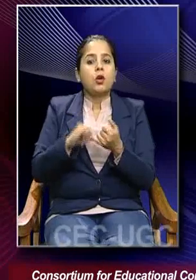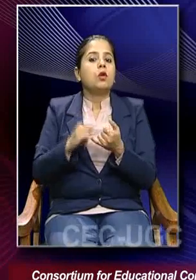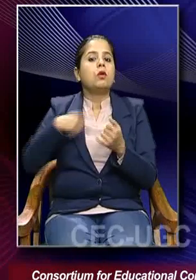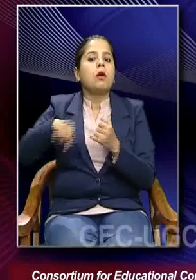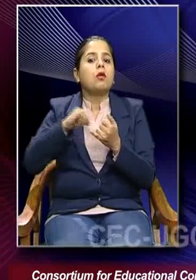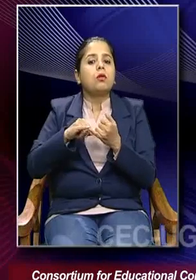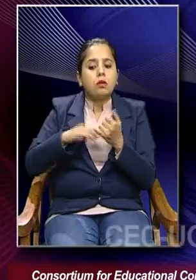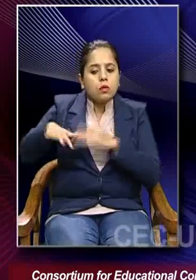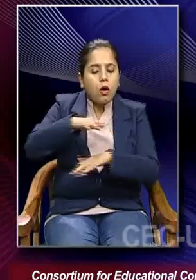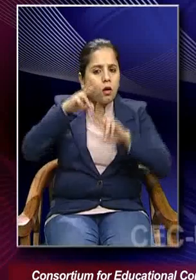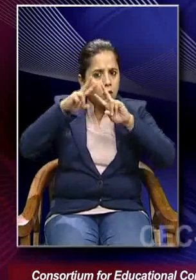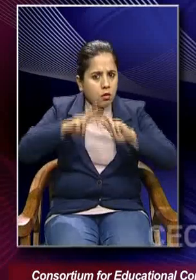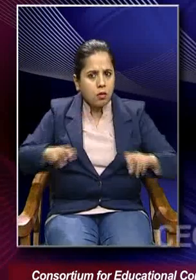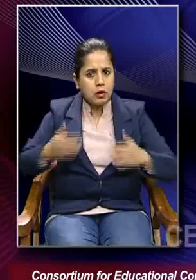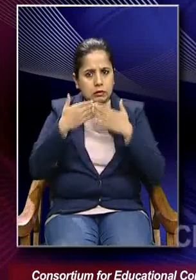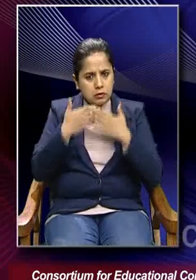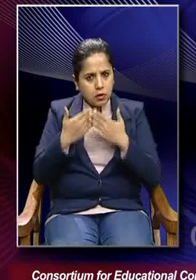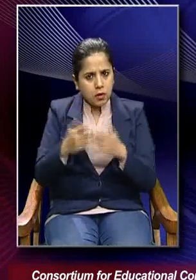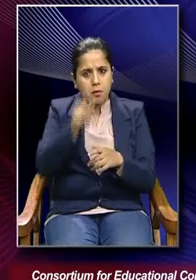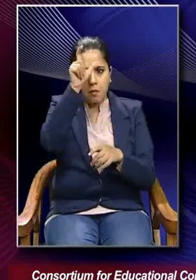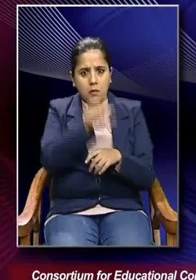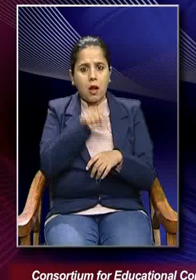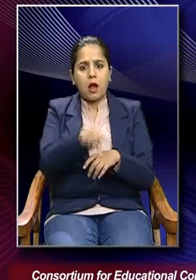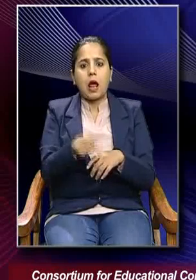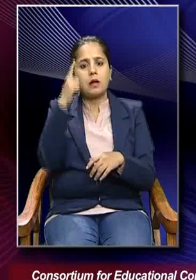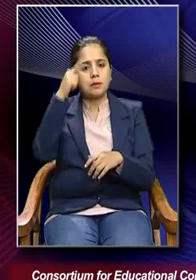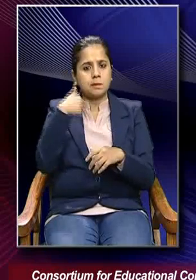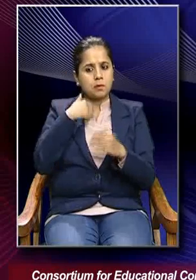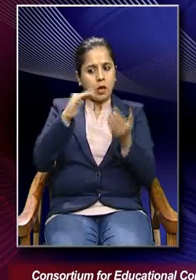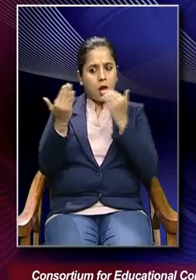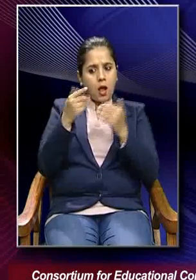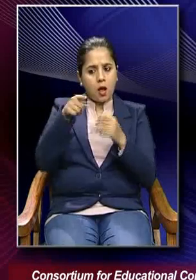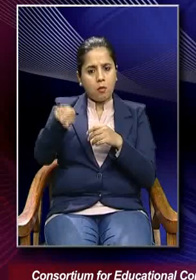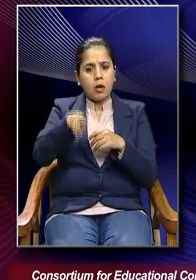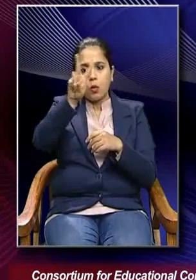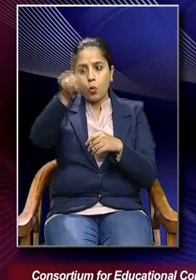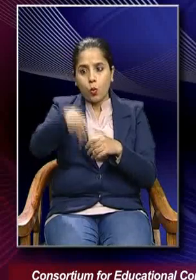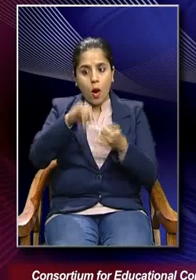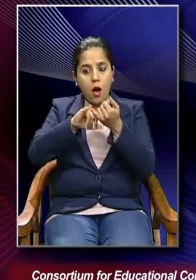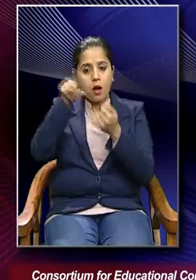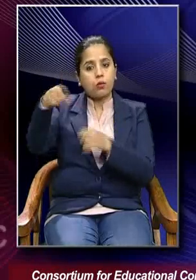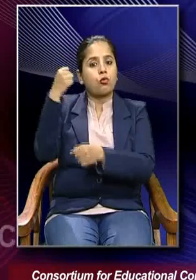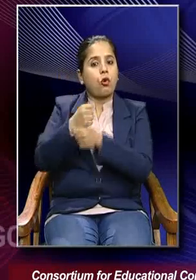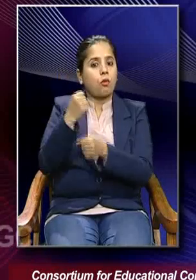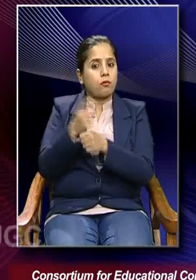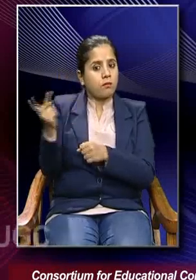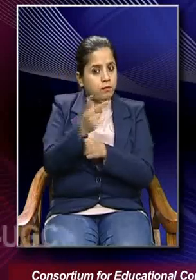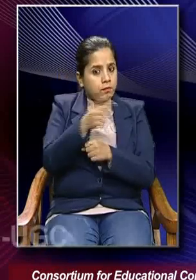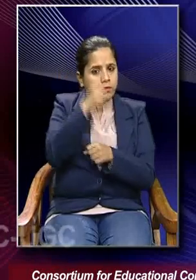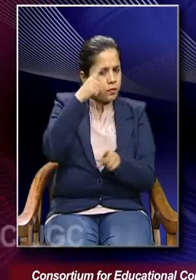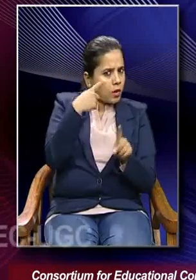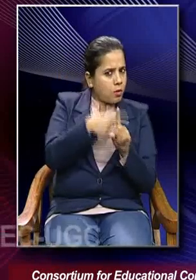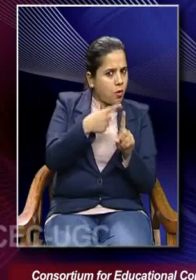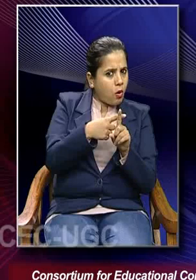principle of sociology, and man versus the state. So, he is into the same school of